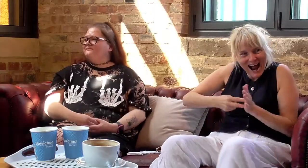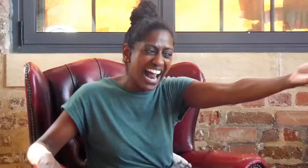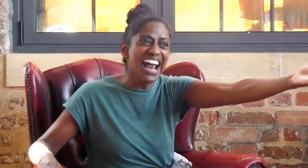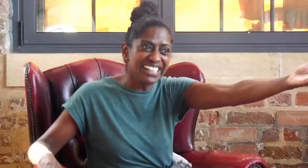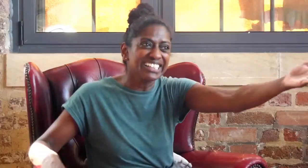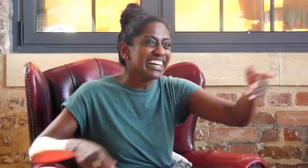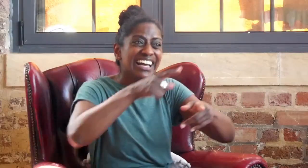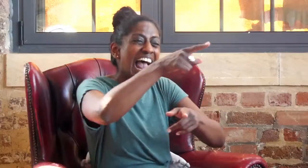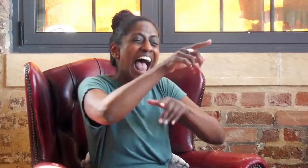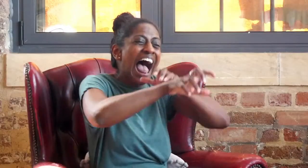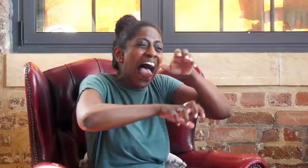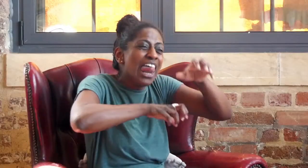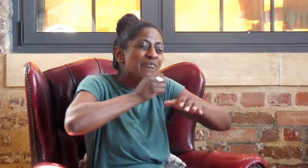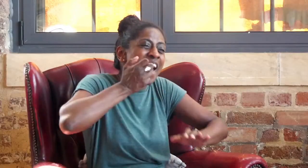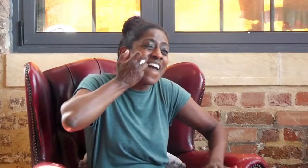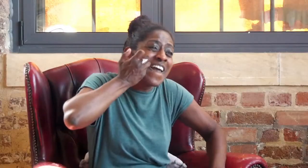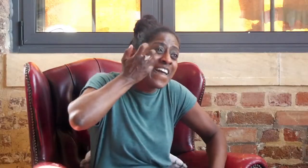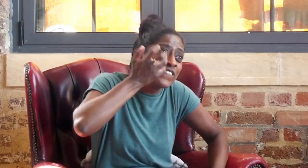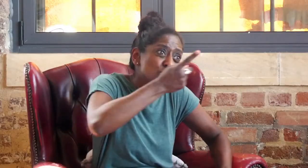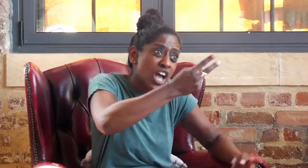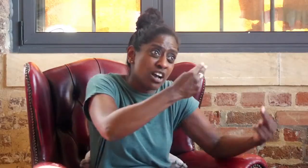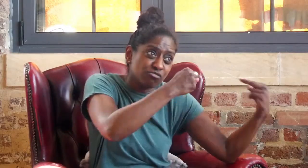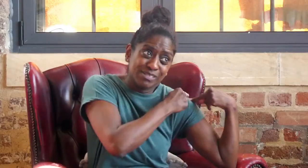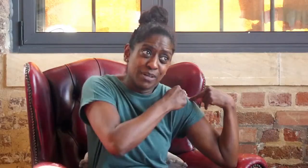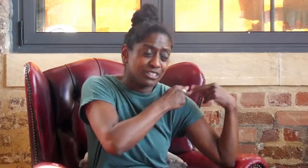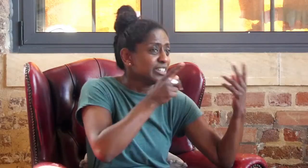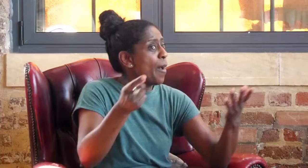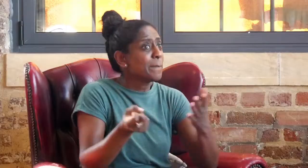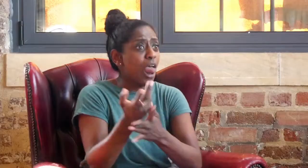fine. You have to plan. That's all. Exactly. Yeah. Animals are a